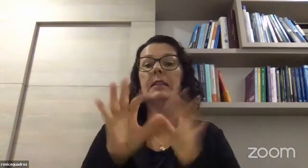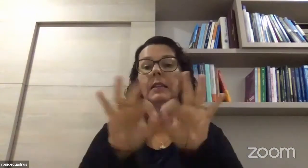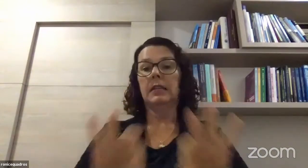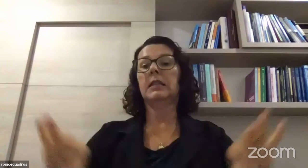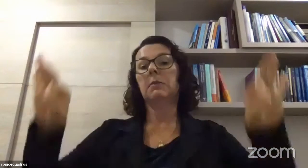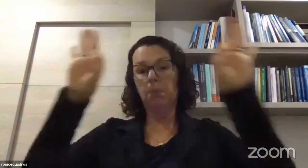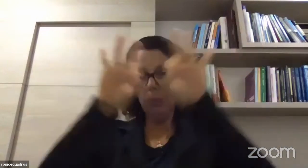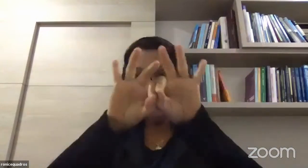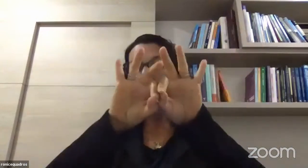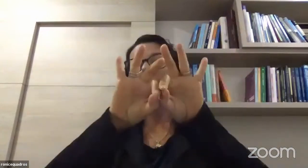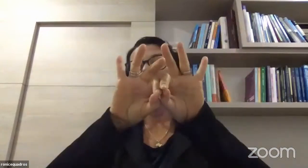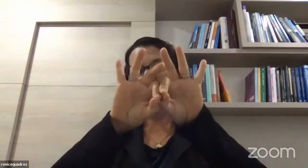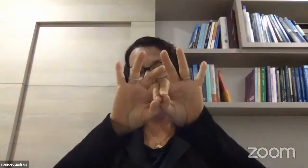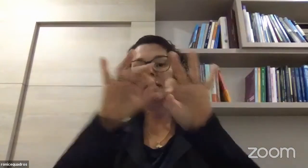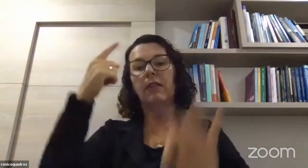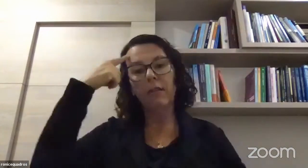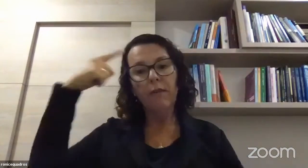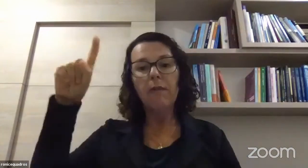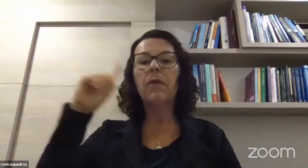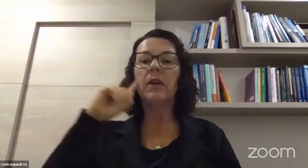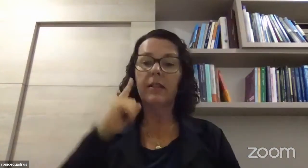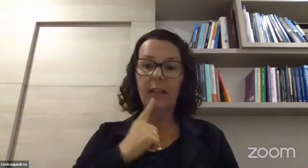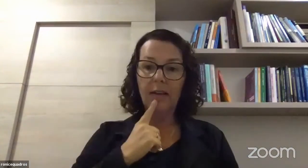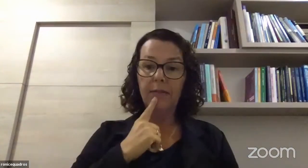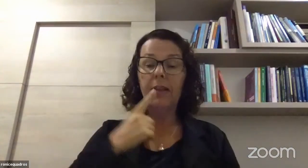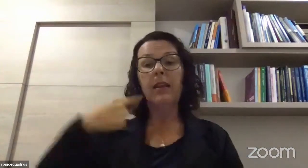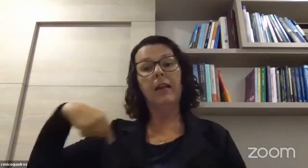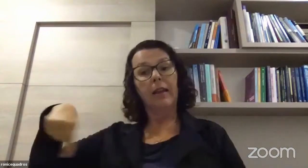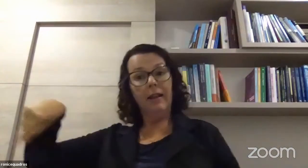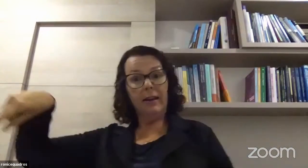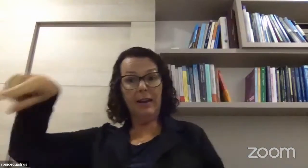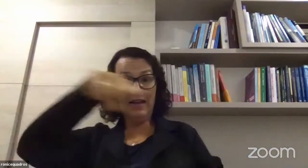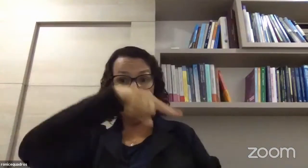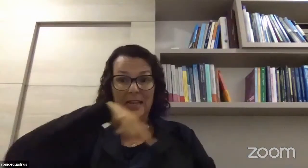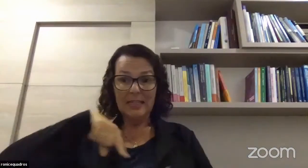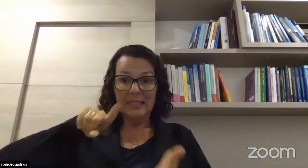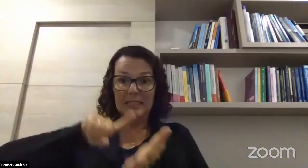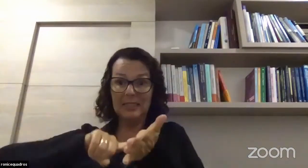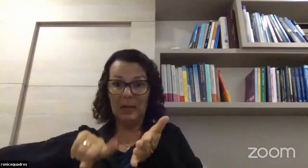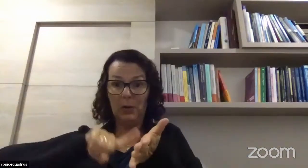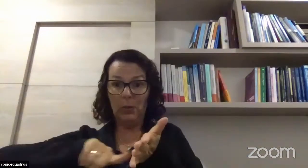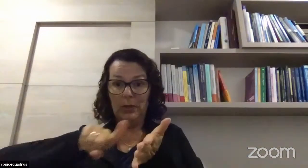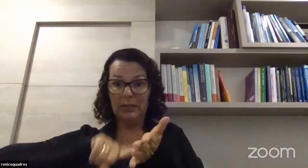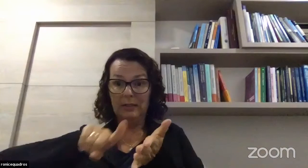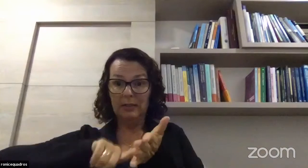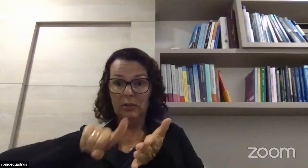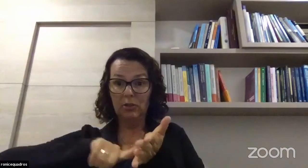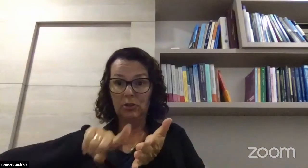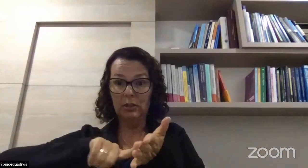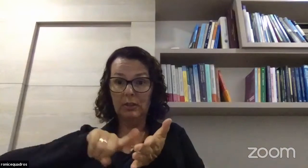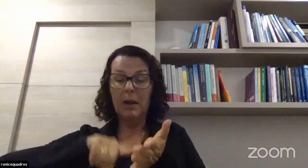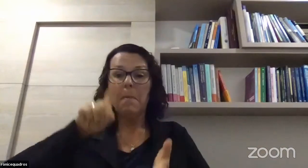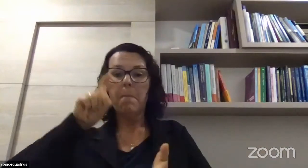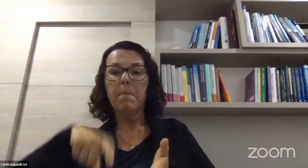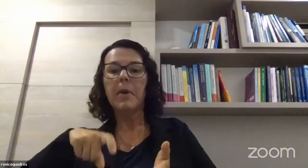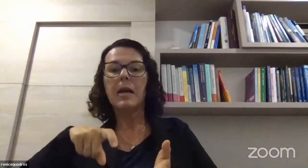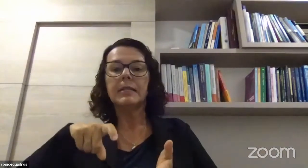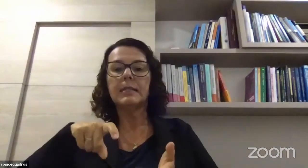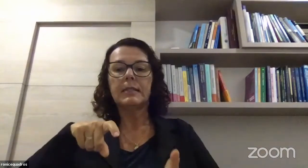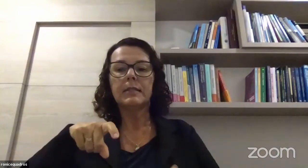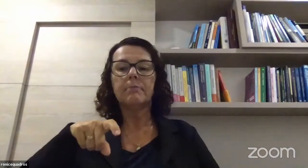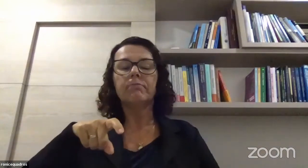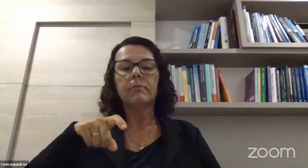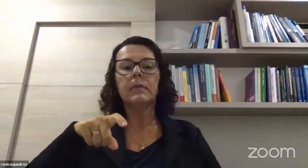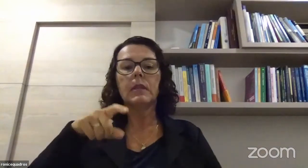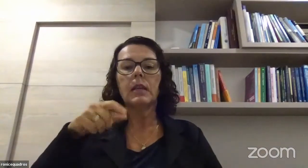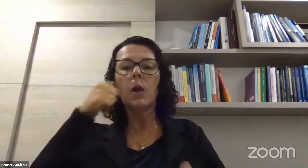All of these that I've mentioned are rights, and they are important for the deaf community. And